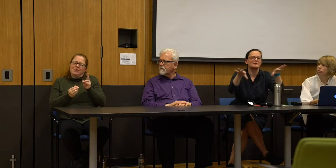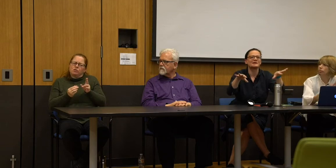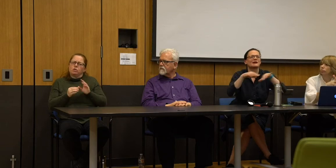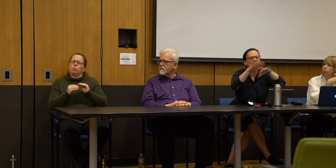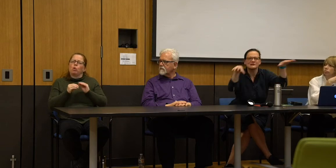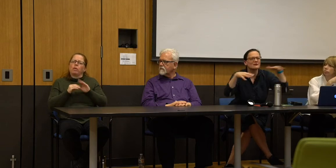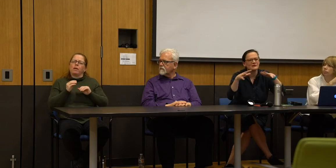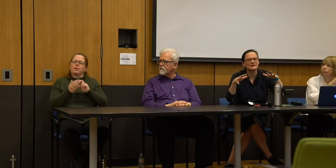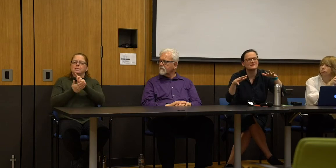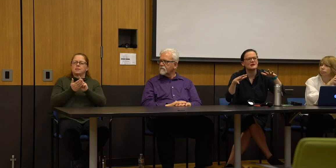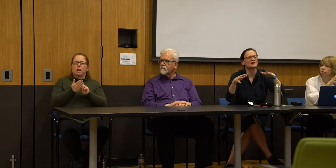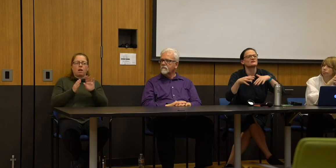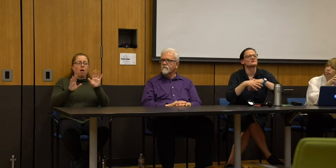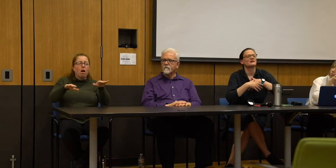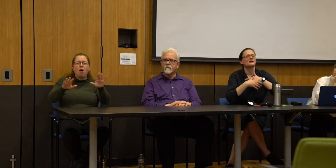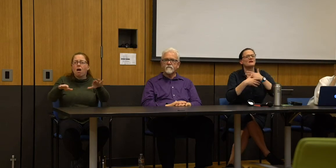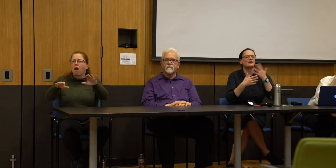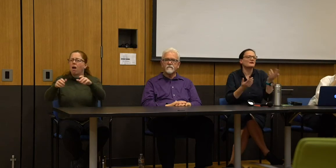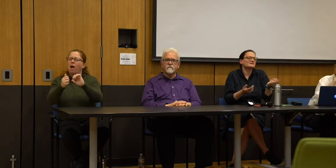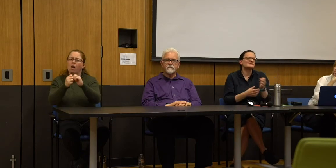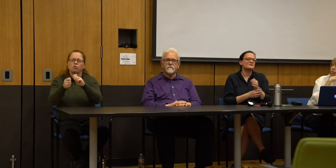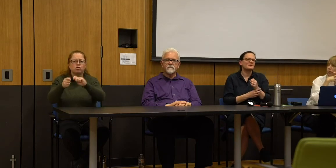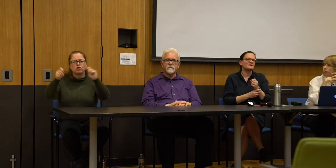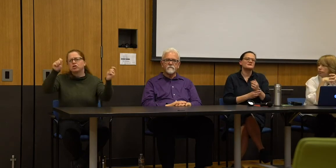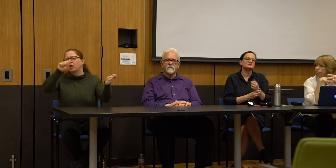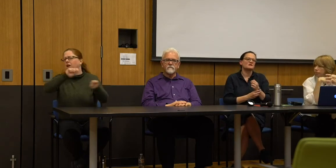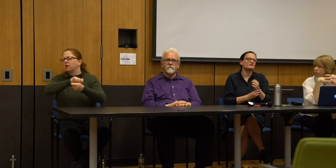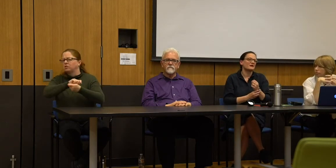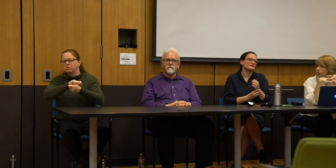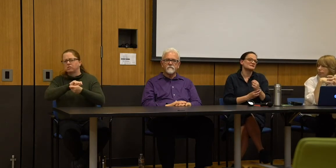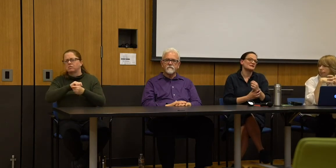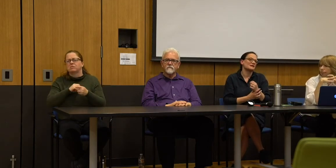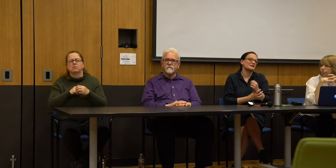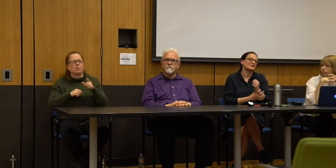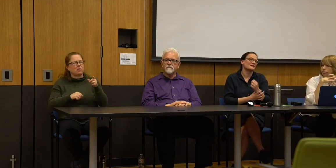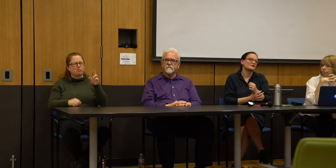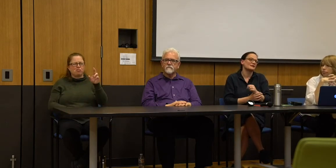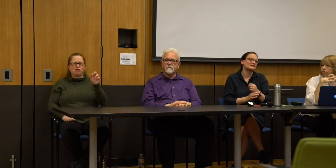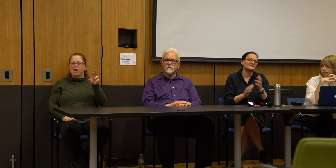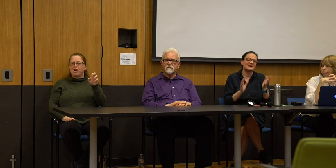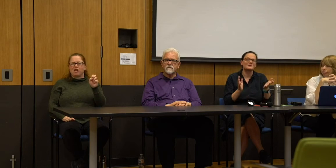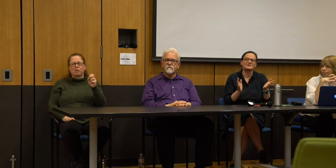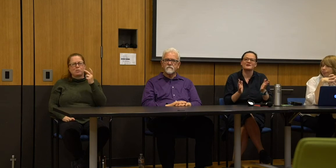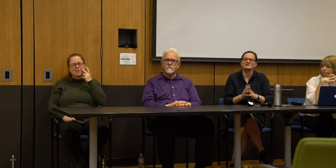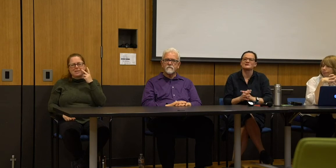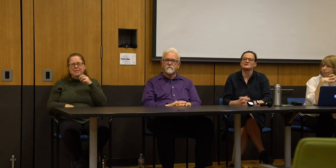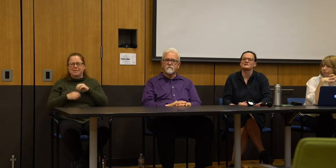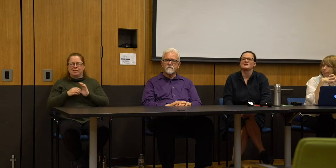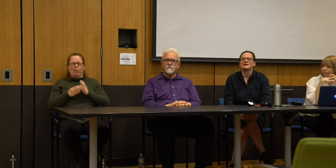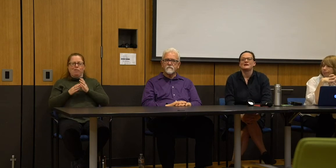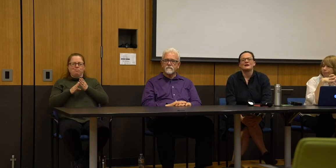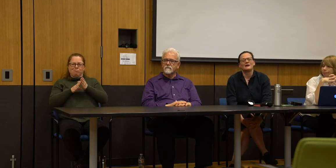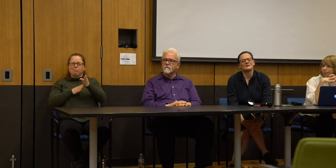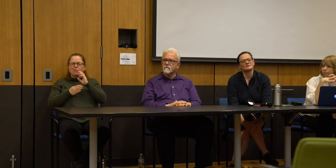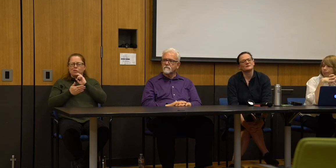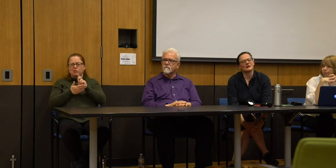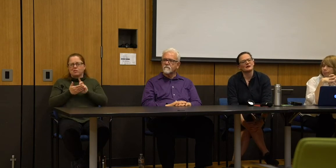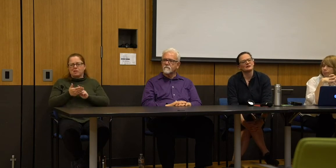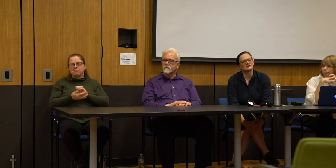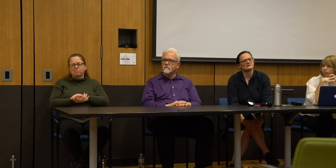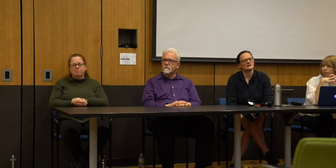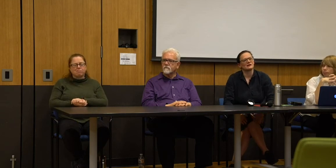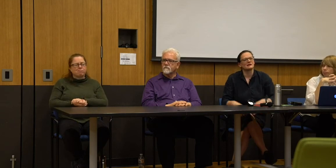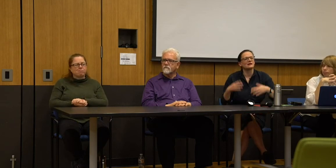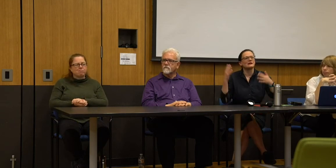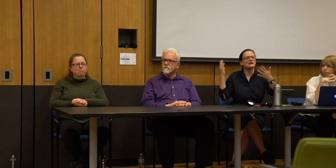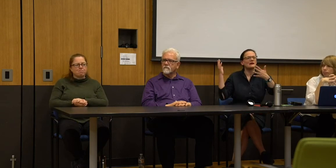coming in and being like, here's how everything could be changed, right? And this is something that we just so rarely see in the design professions, that I